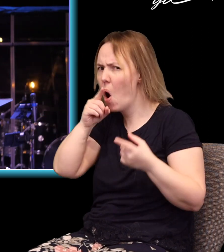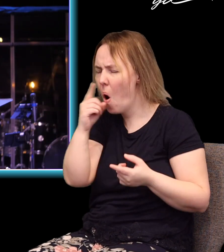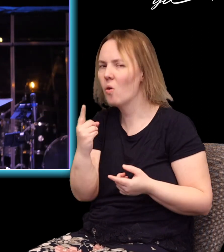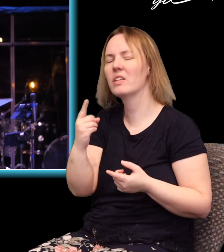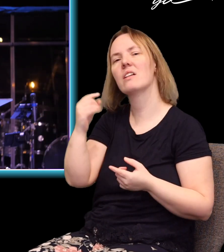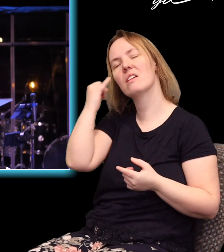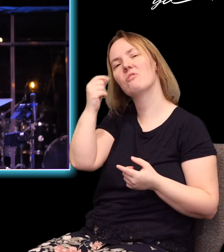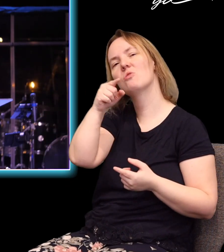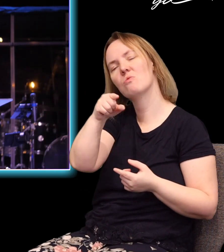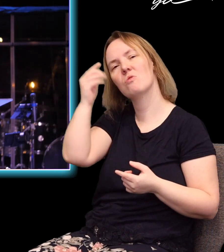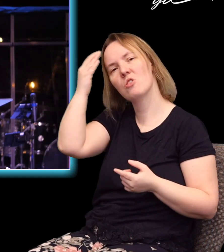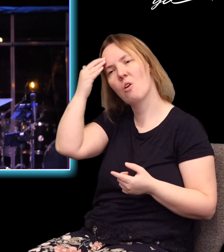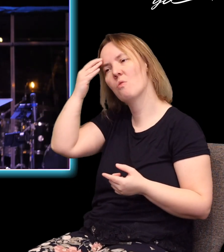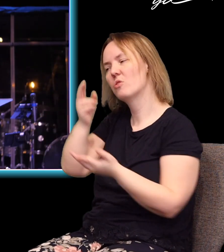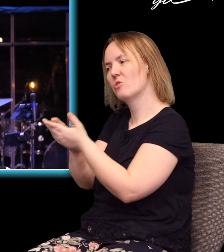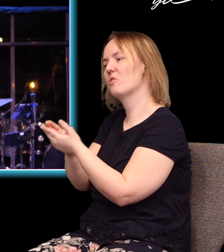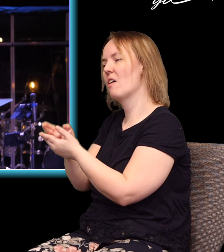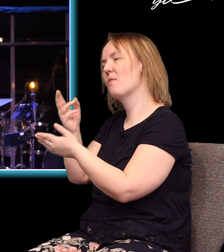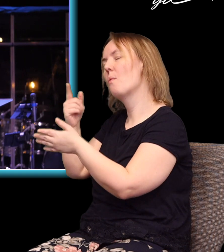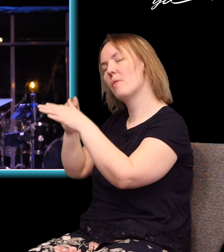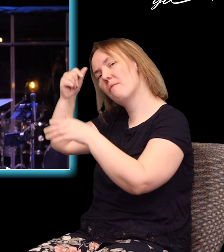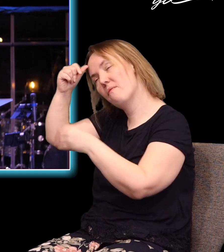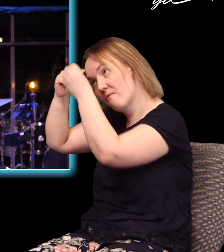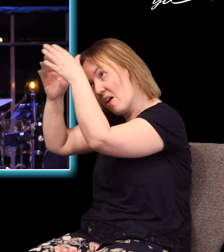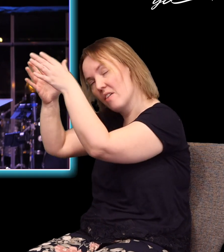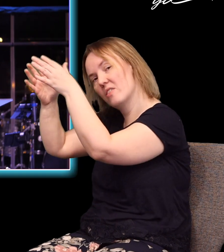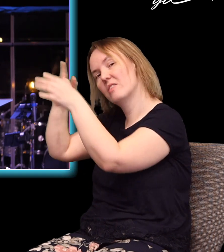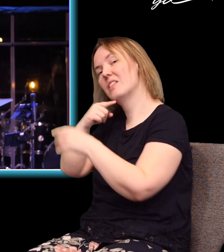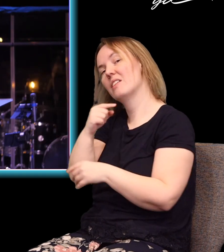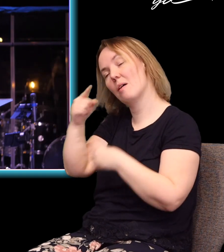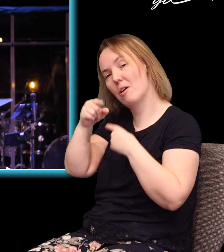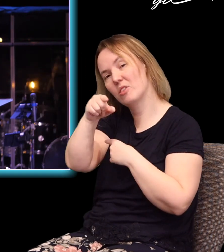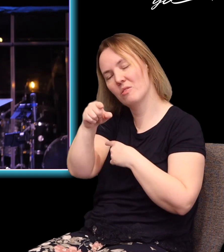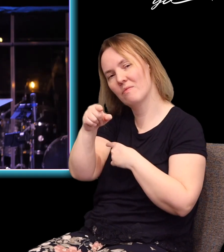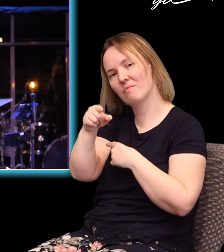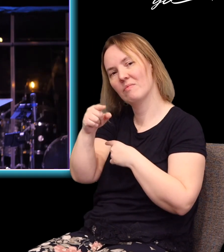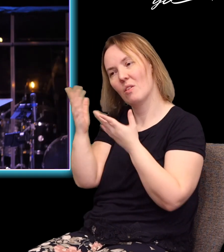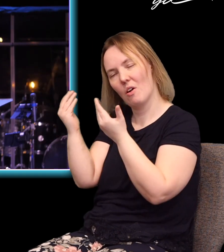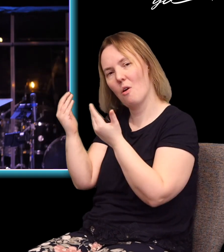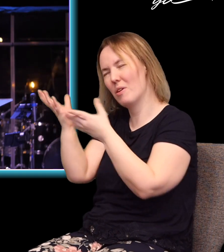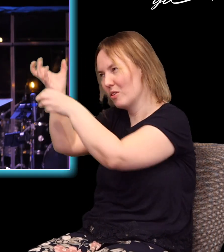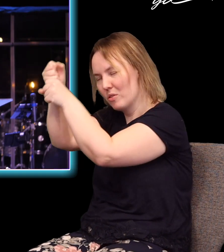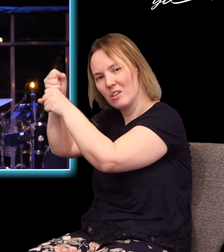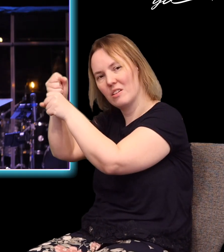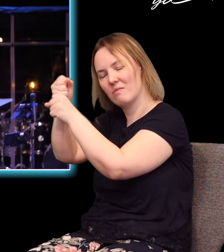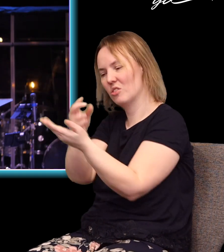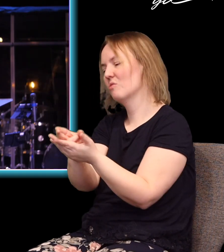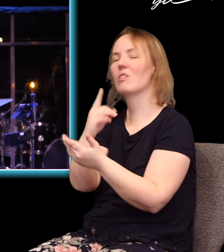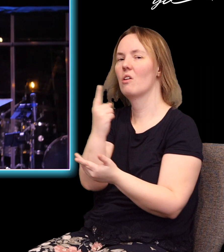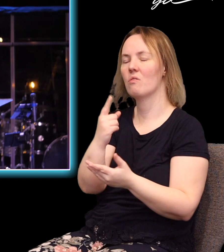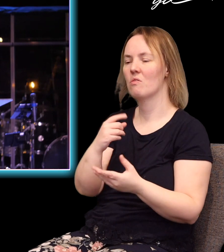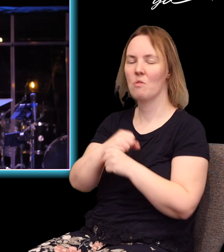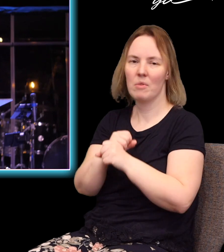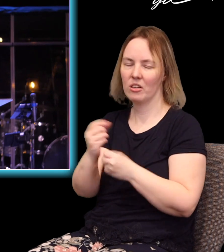the truth of what the Father says about you do you have a hope. But you have to hold on to that. Because the truth alone won't make you